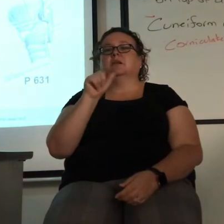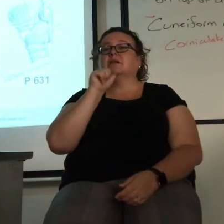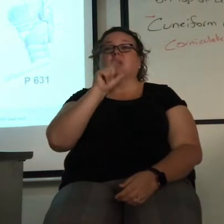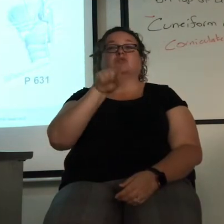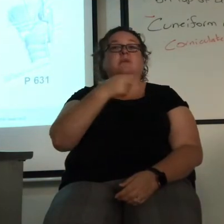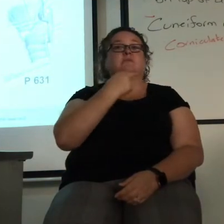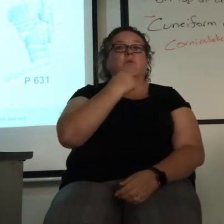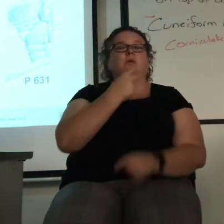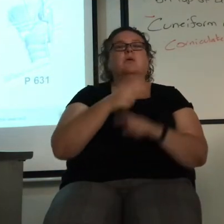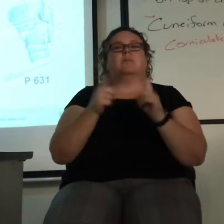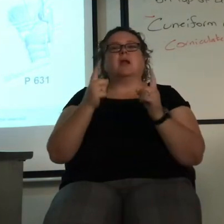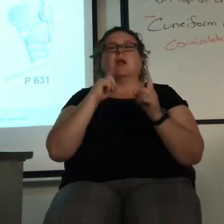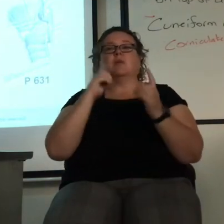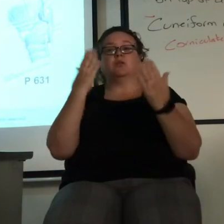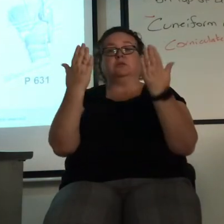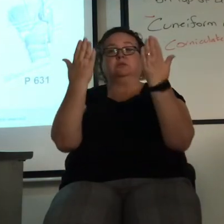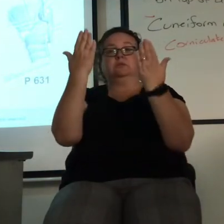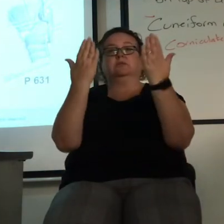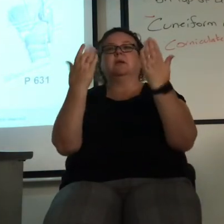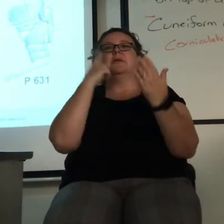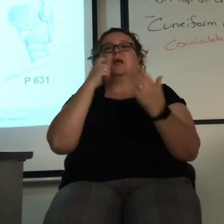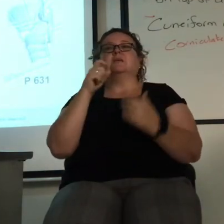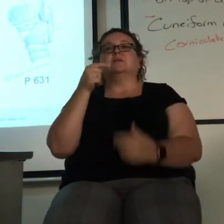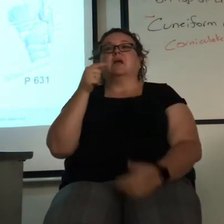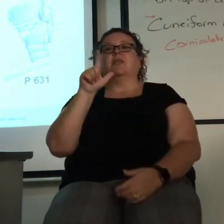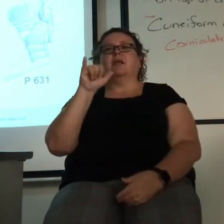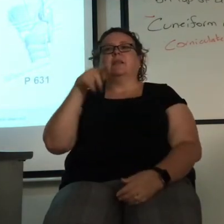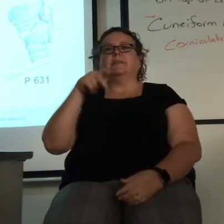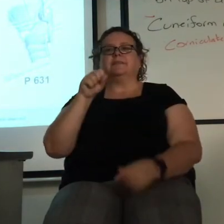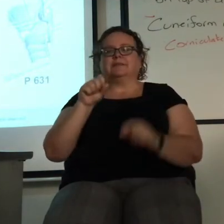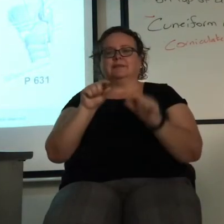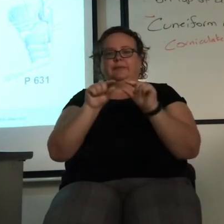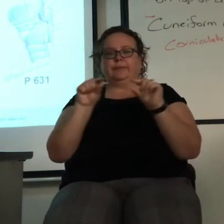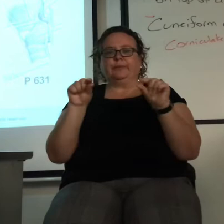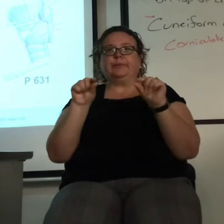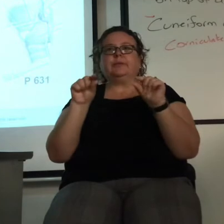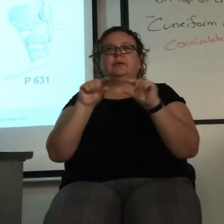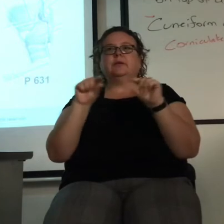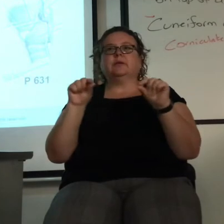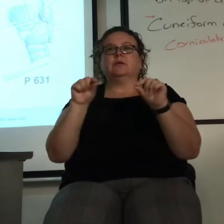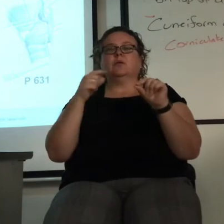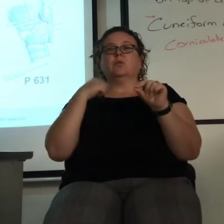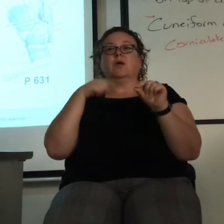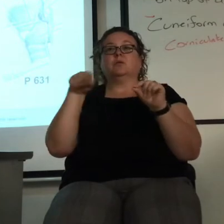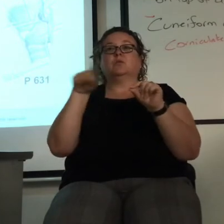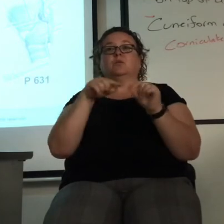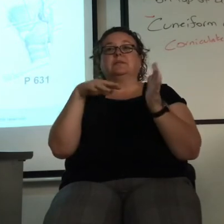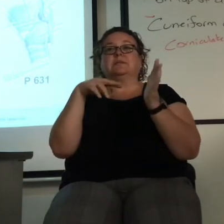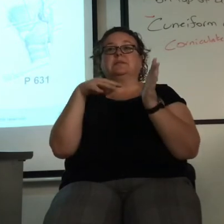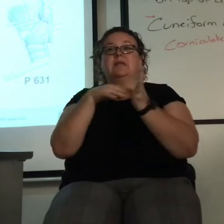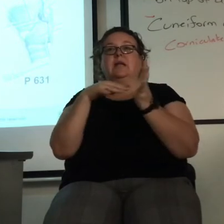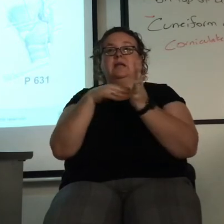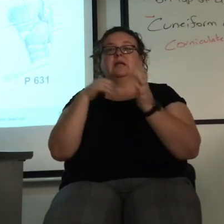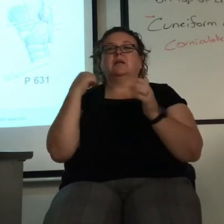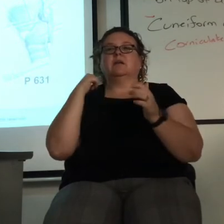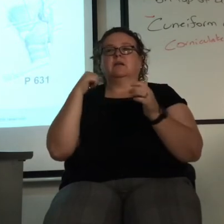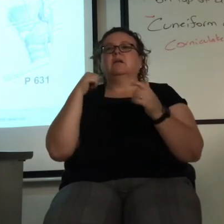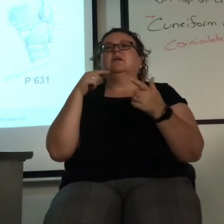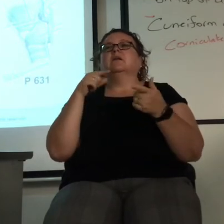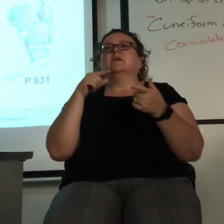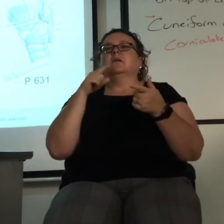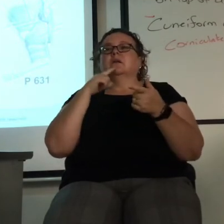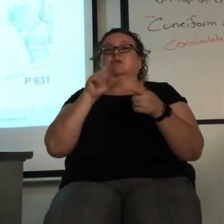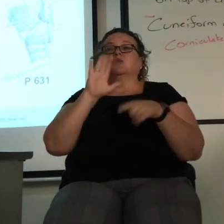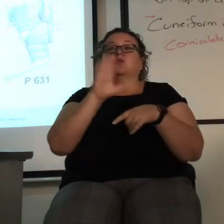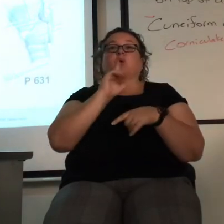this side by side because the lips are the ligaments here. When you study Mr. Halfhead, these lips are your true and